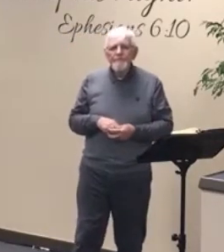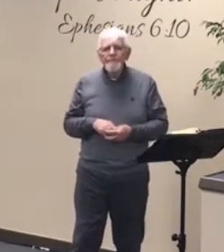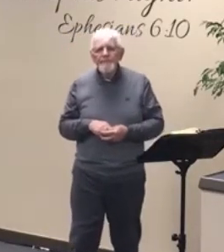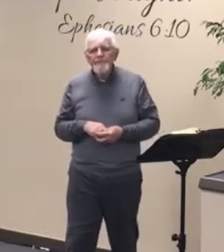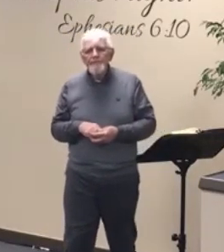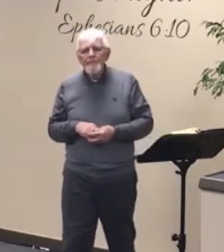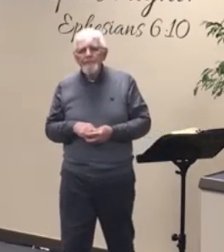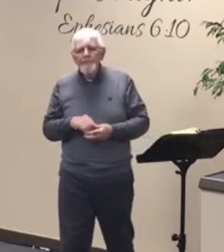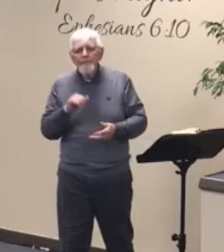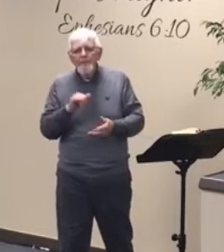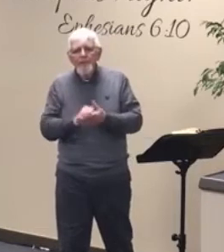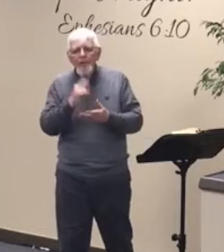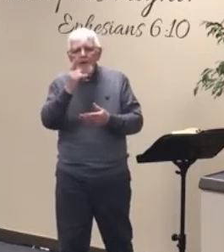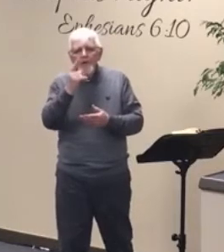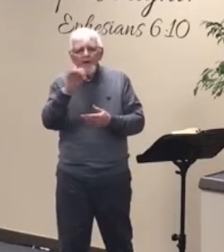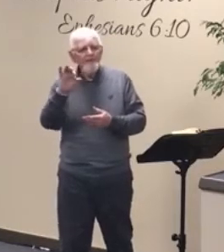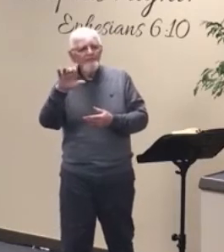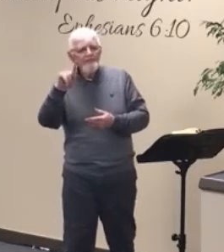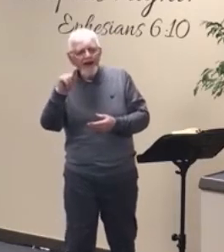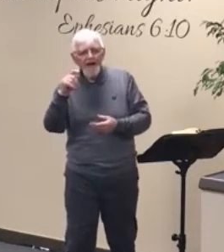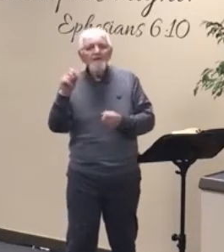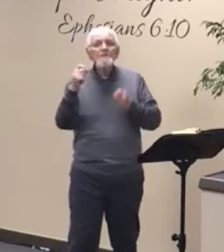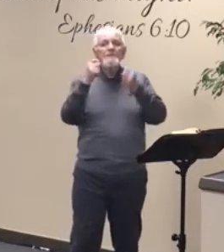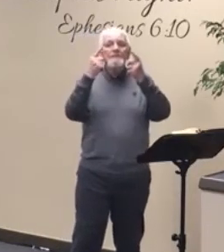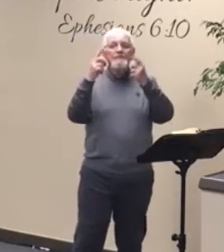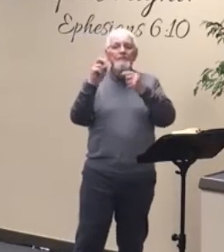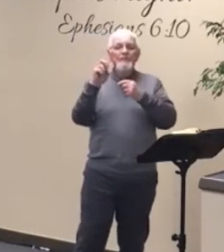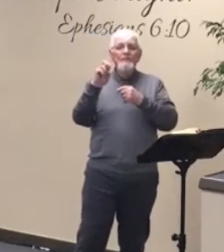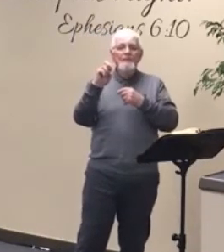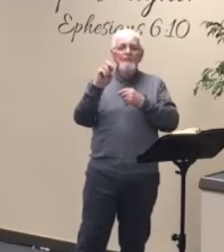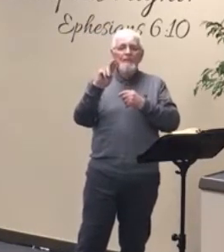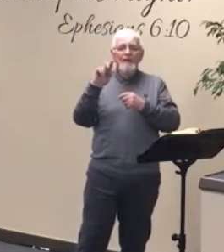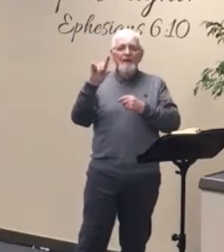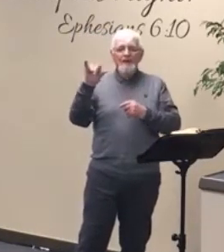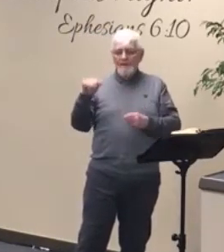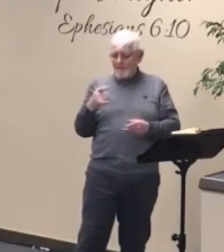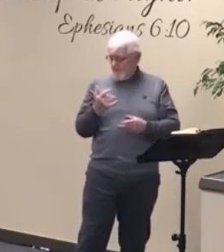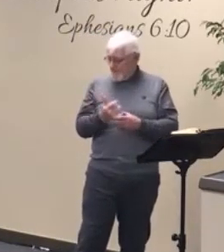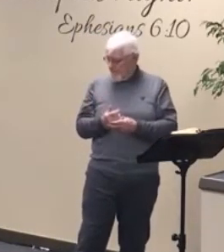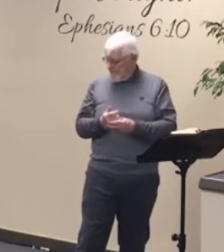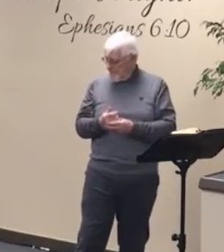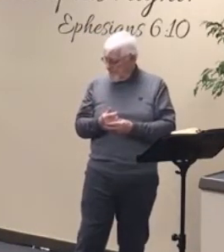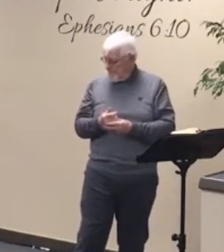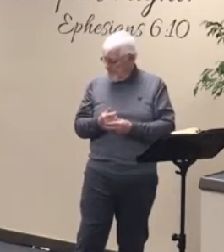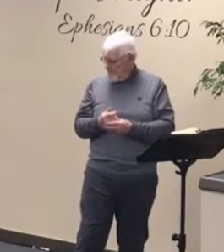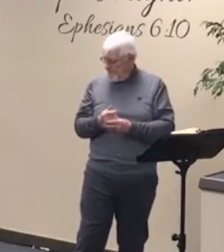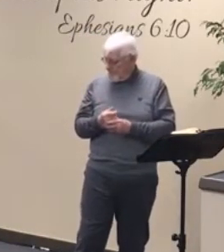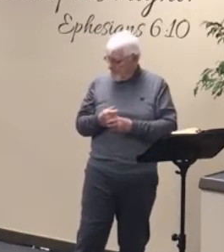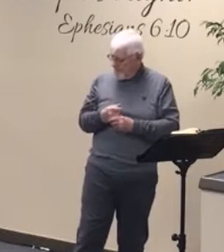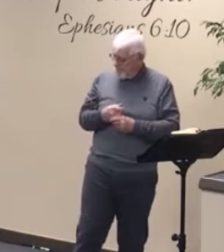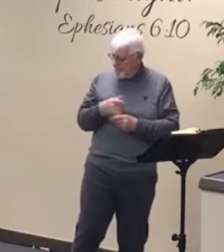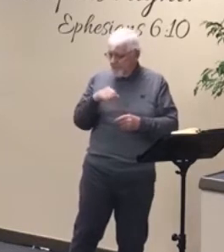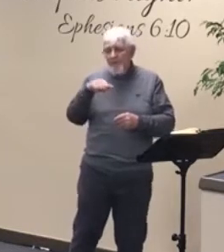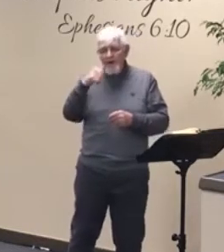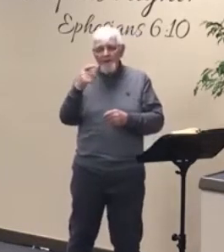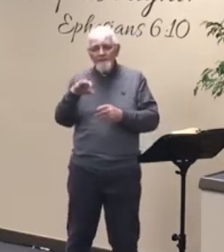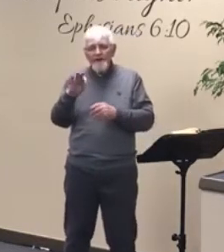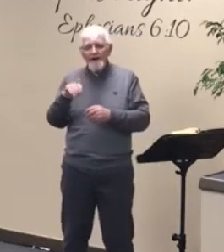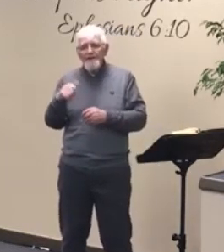That's just one little fact of reality. I hope that helps you today. You can watch some OSHA videos on your own time on